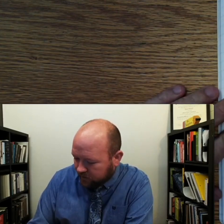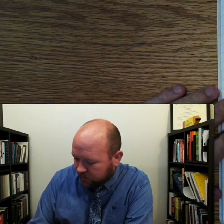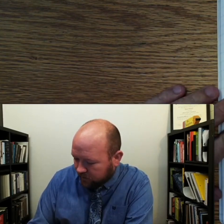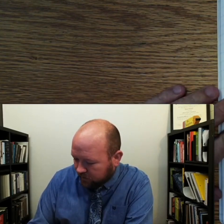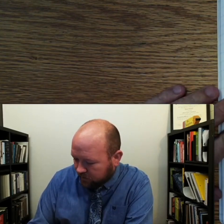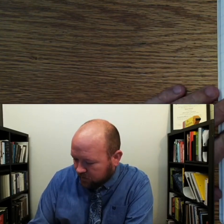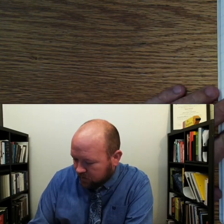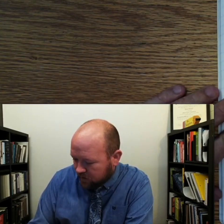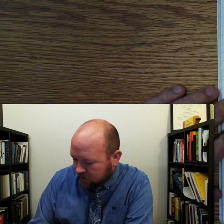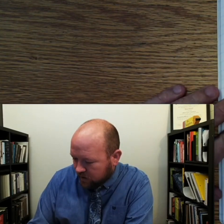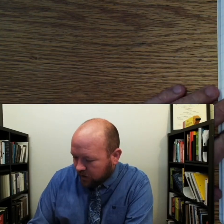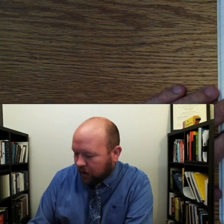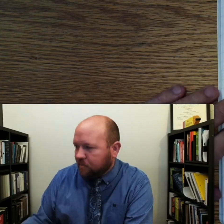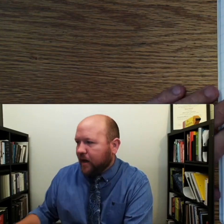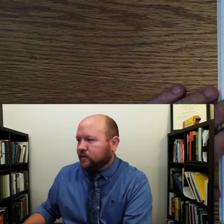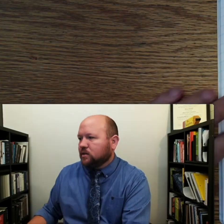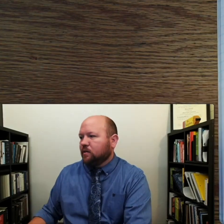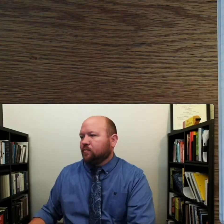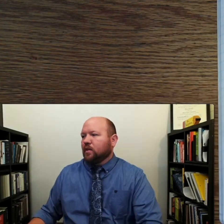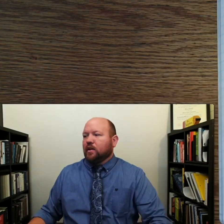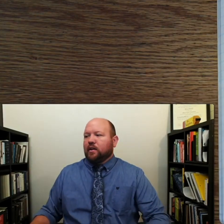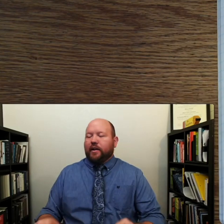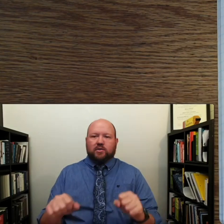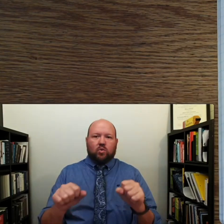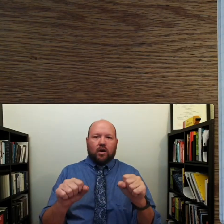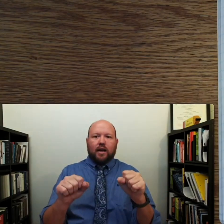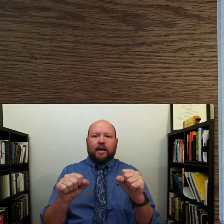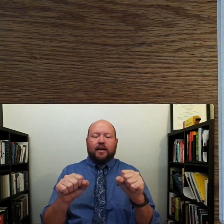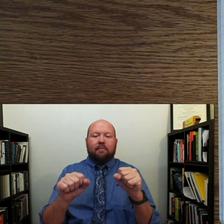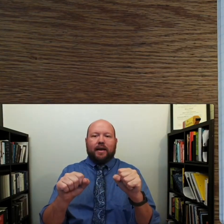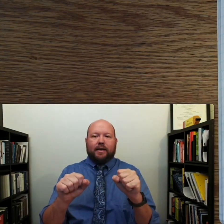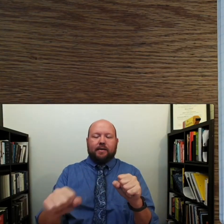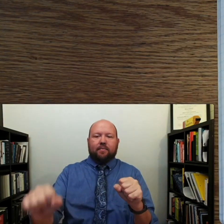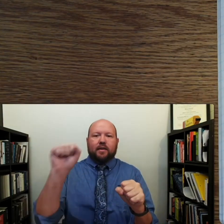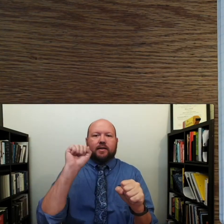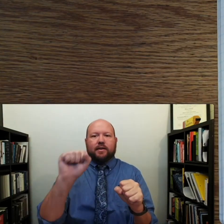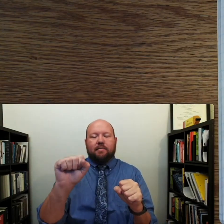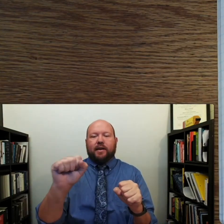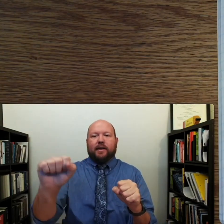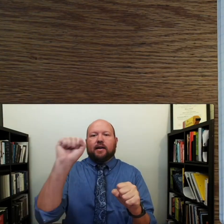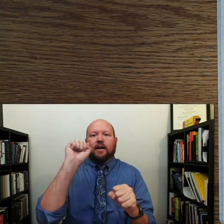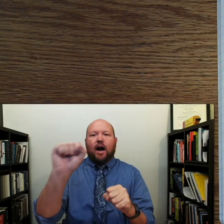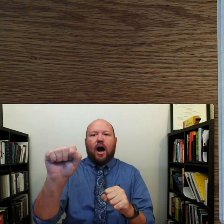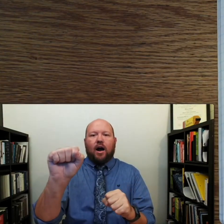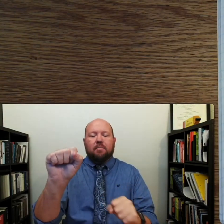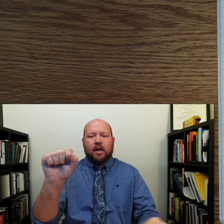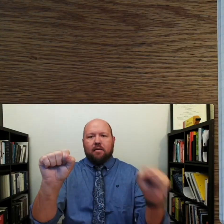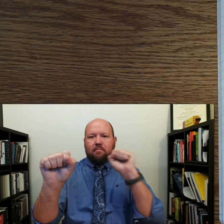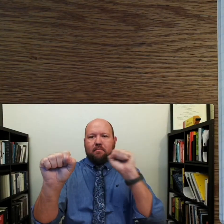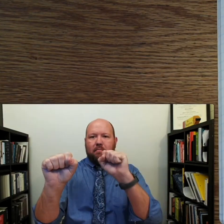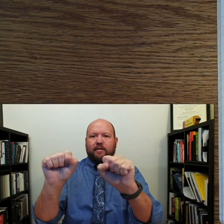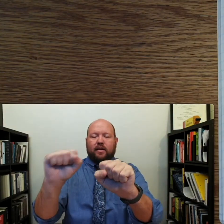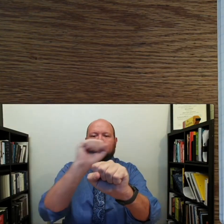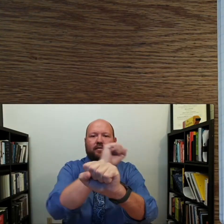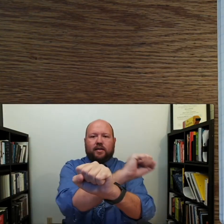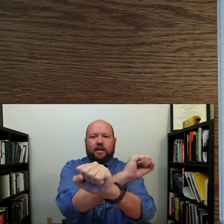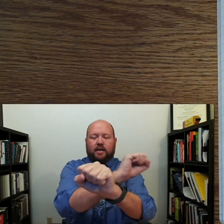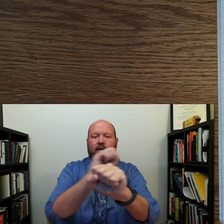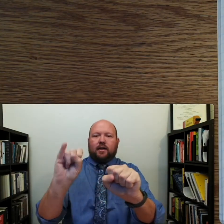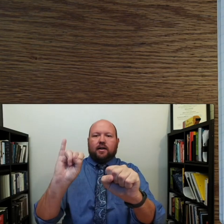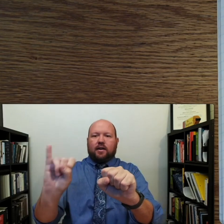mit. Commit. Next word, committee. Committee. Com mit